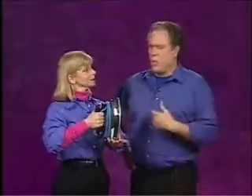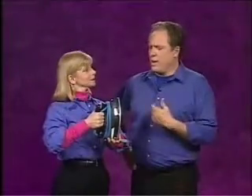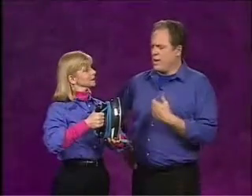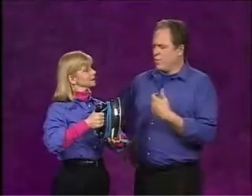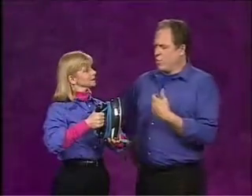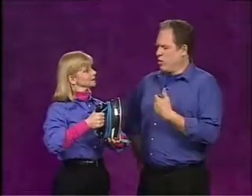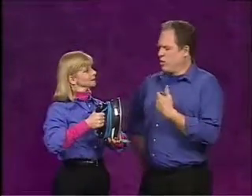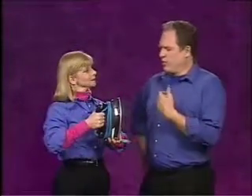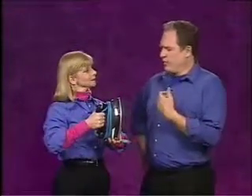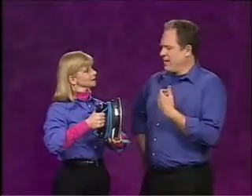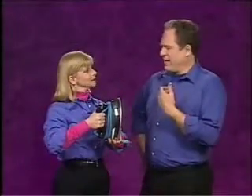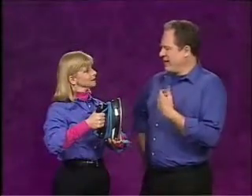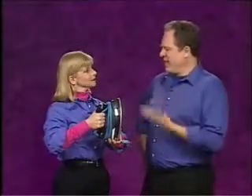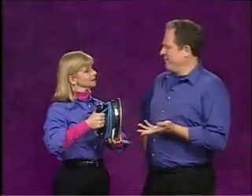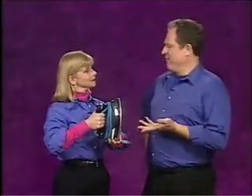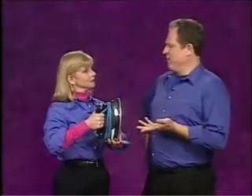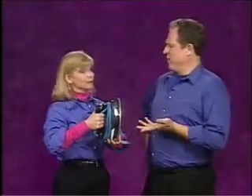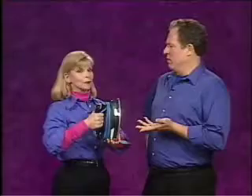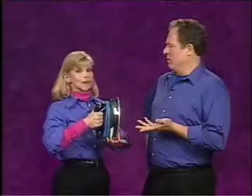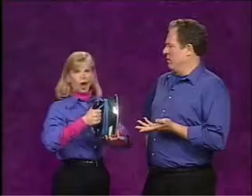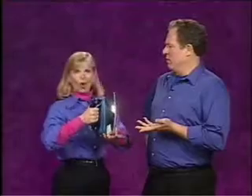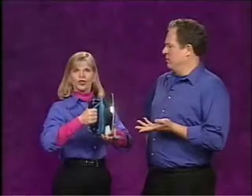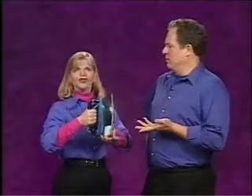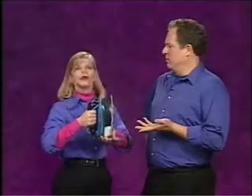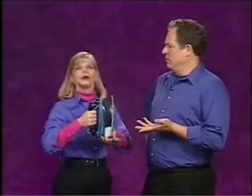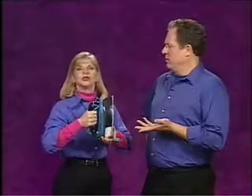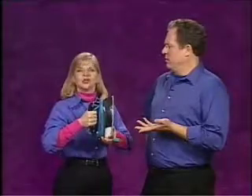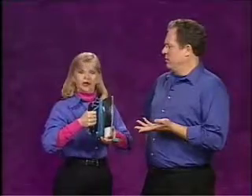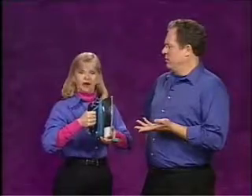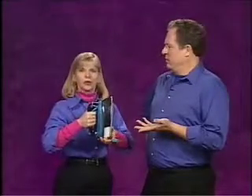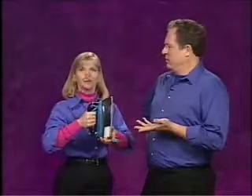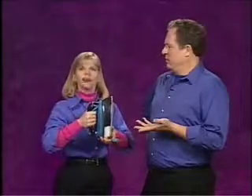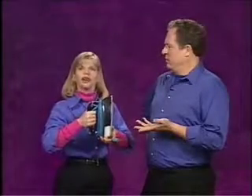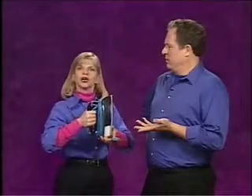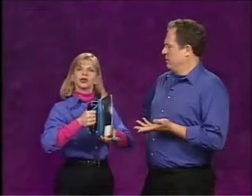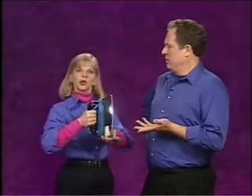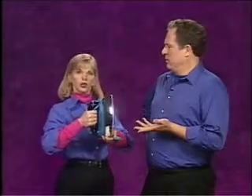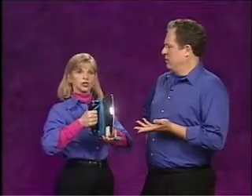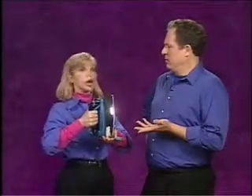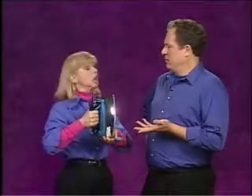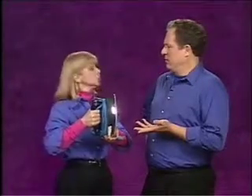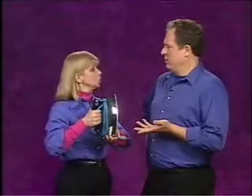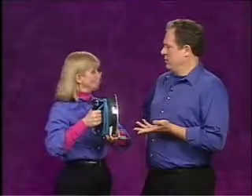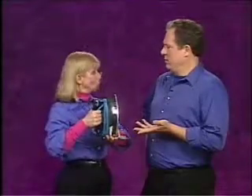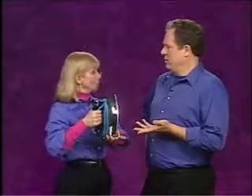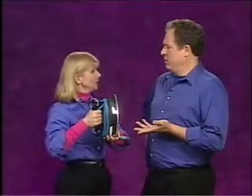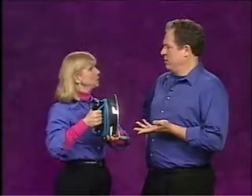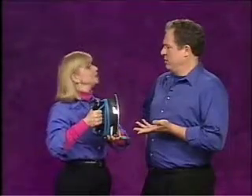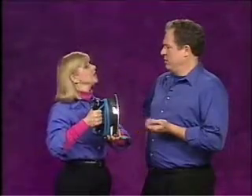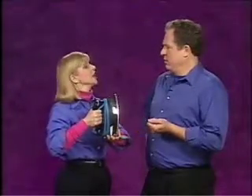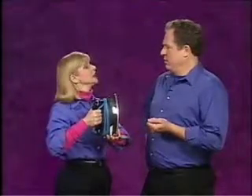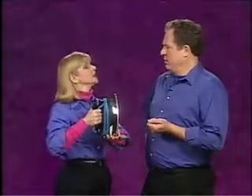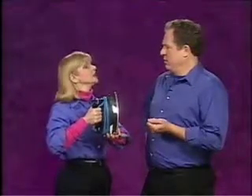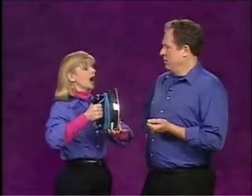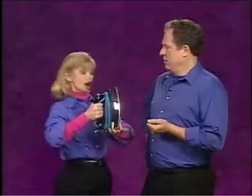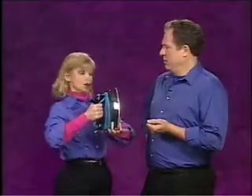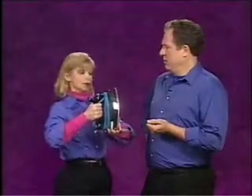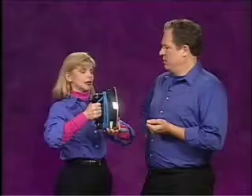What in the world have you got that for? Oh, this. I'm just following my doctor's orders. She told me that I need an iron